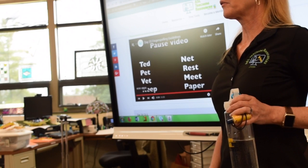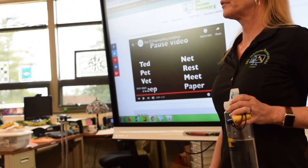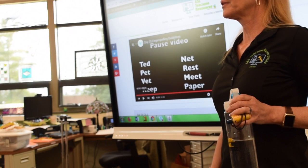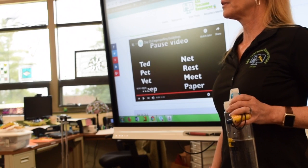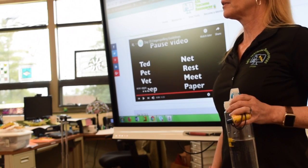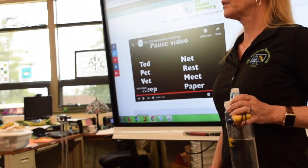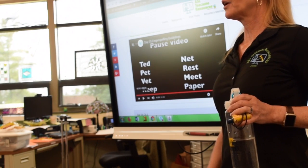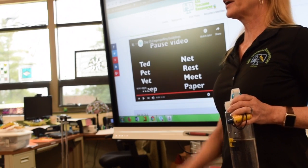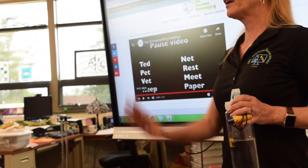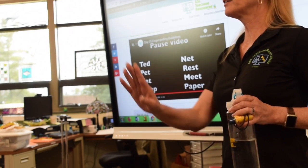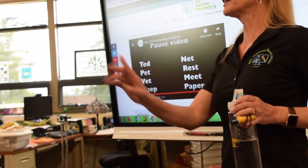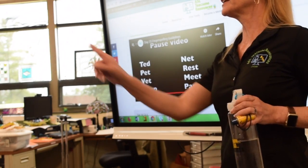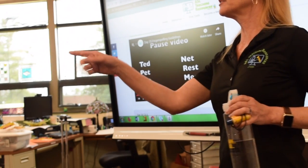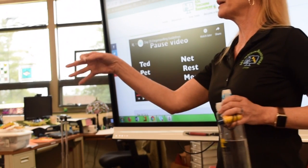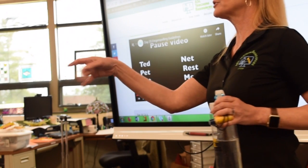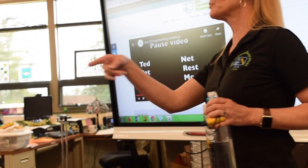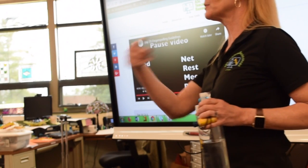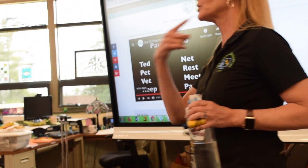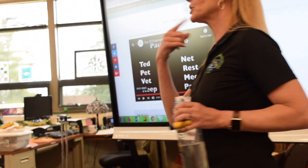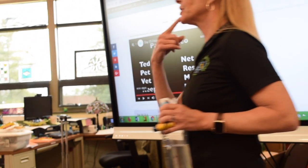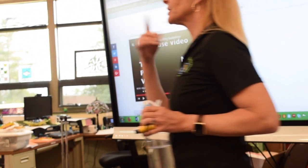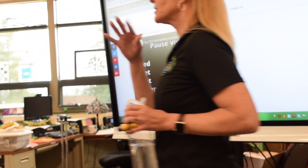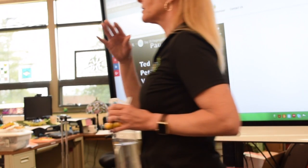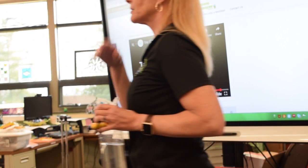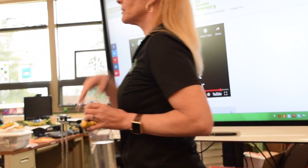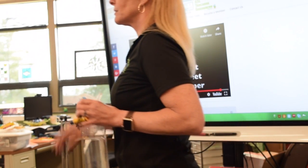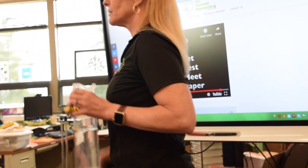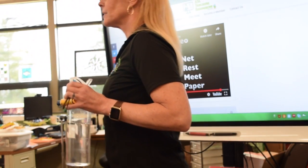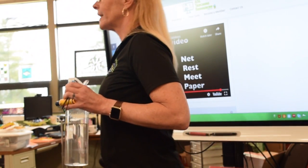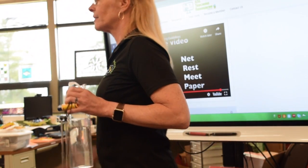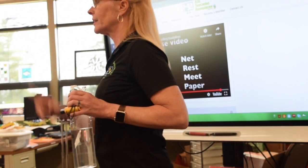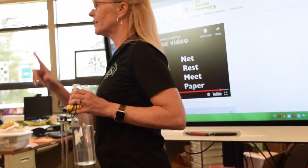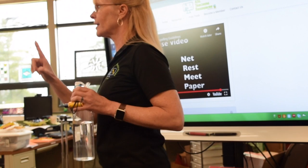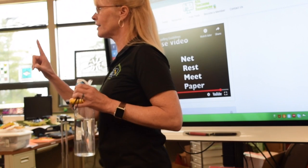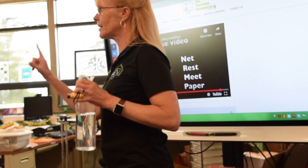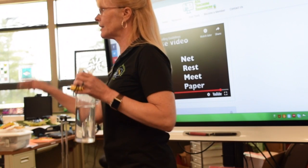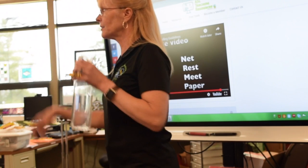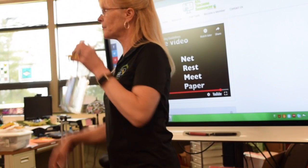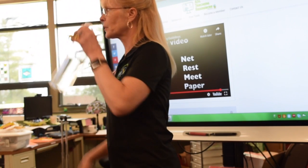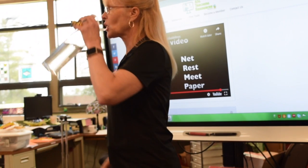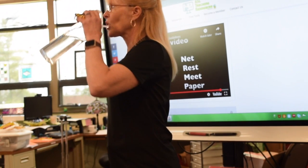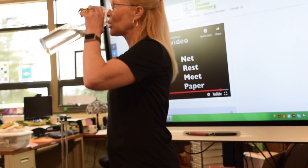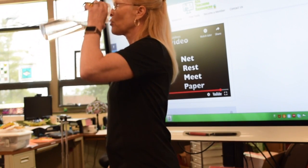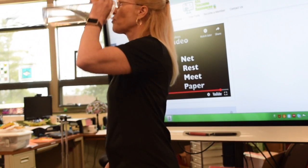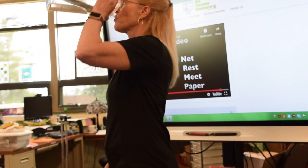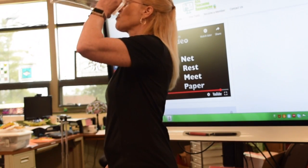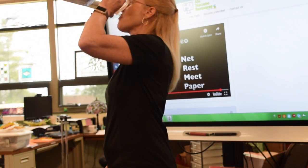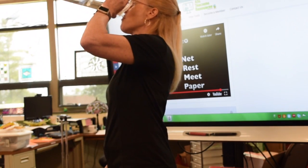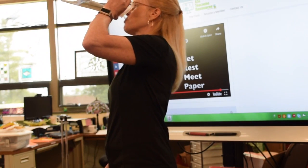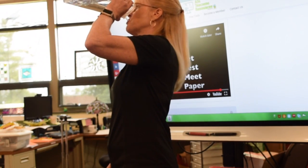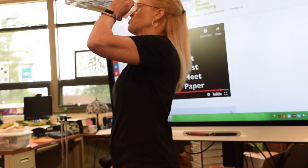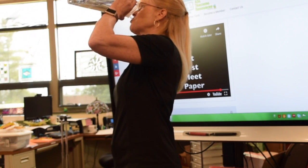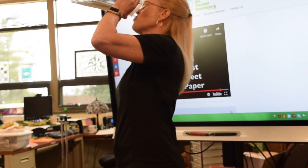FINGERSPELLED. Okay, hold on. Can anybody interpret what she just letter, letter, letter? No, that's even in the past you could.